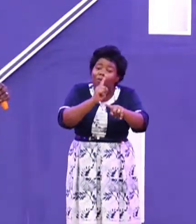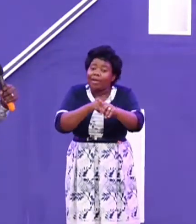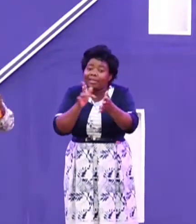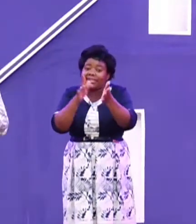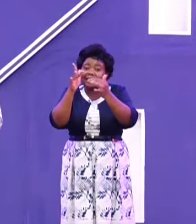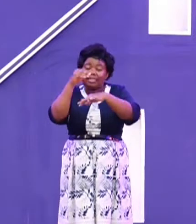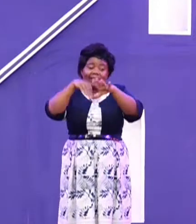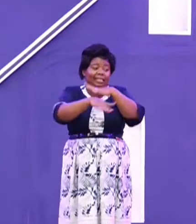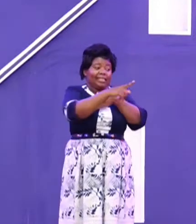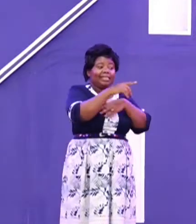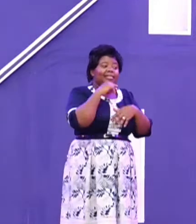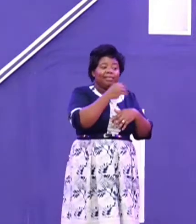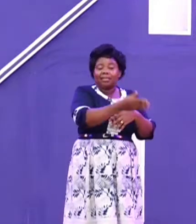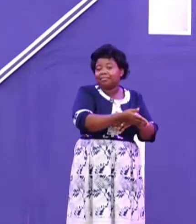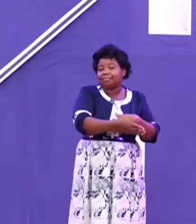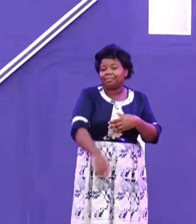when Jesus is in bright.